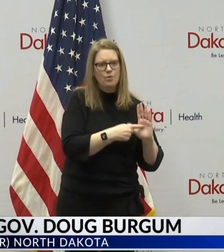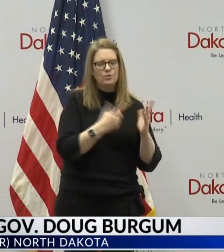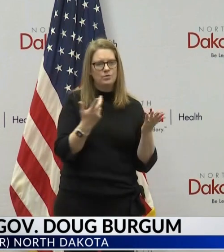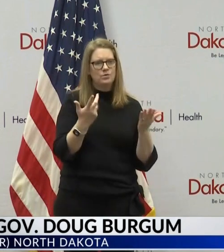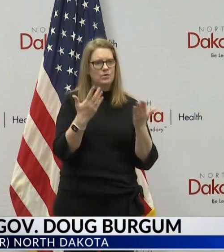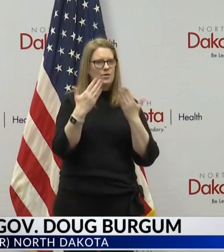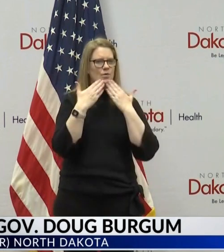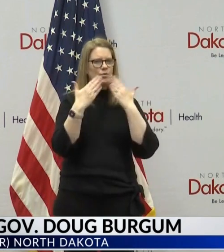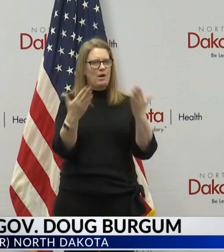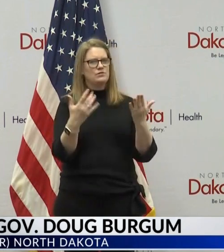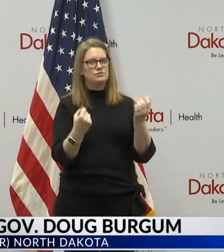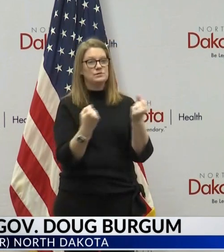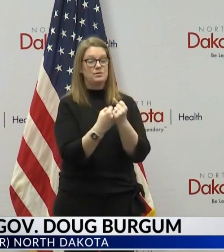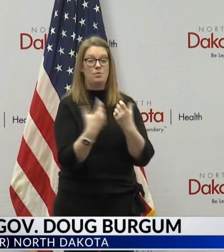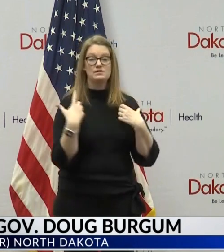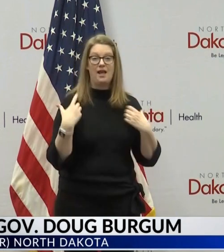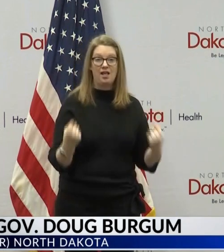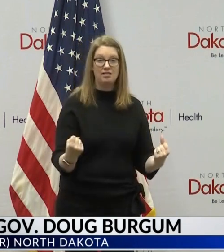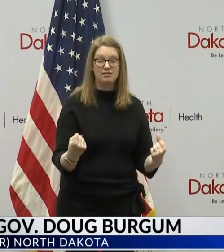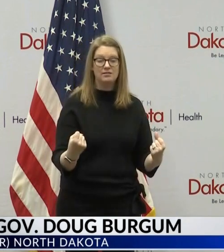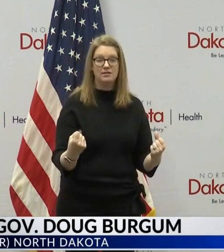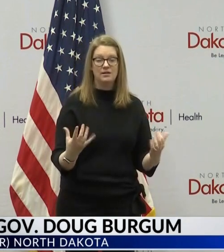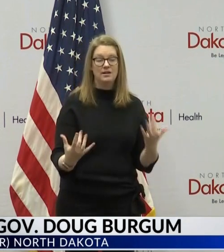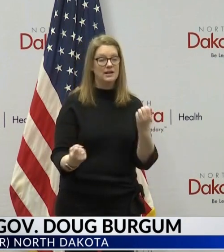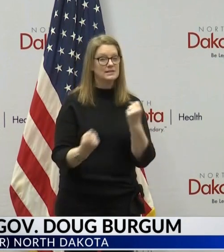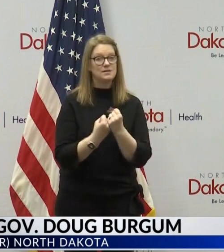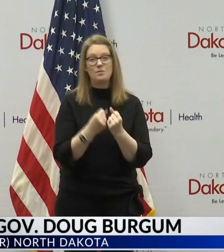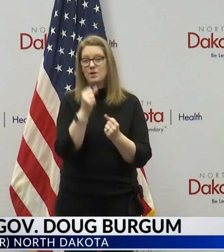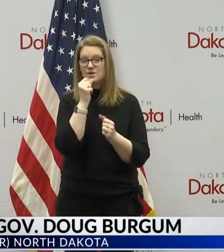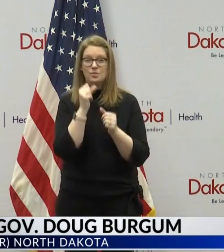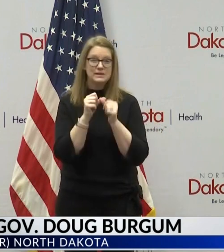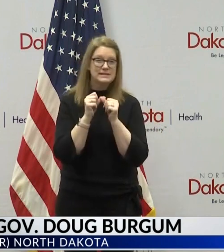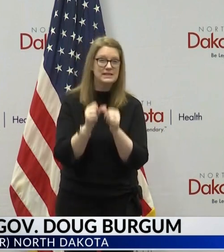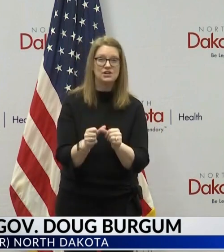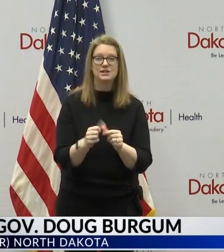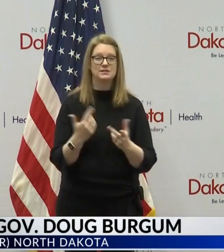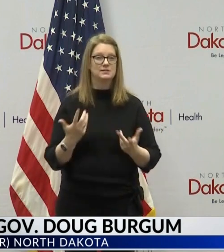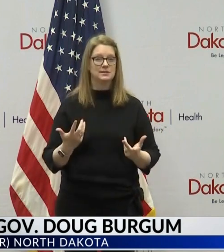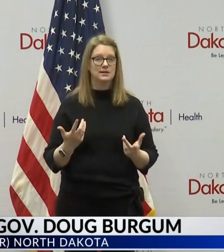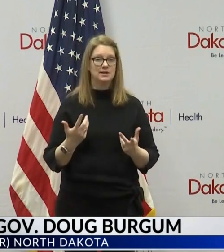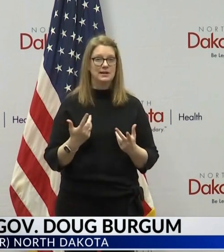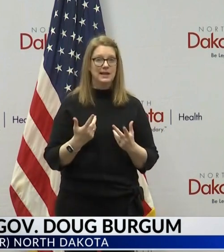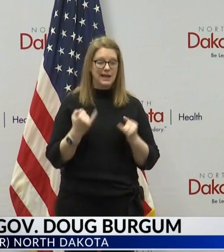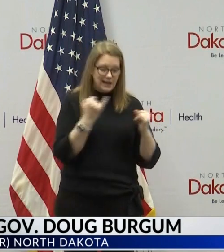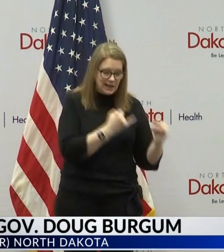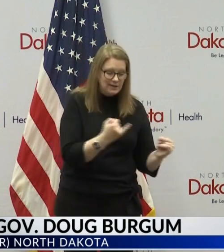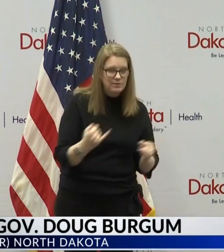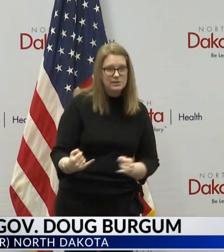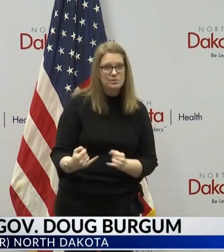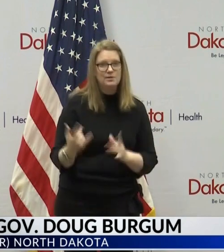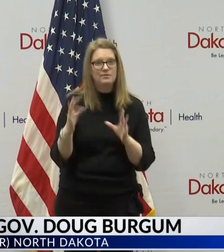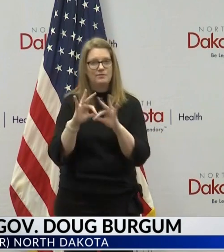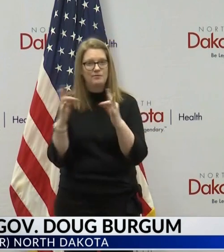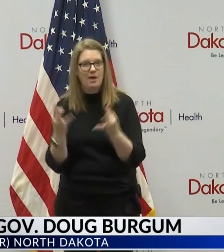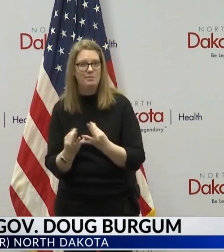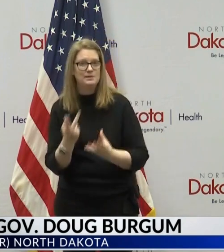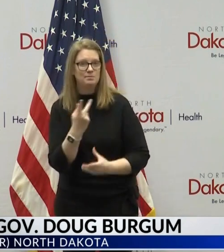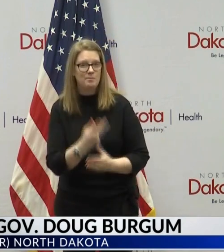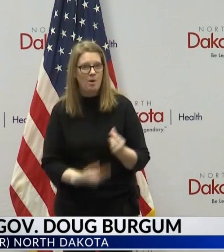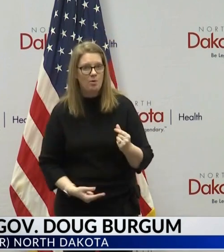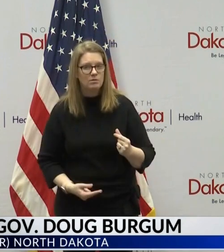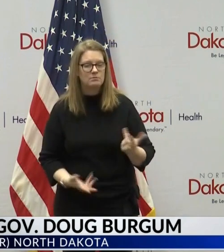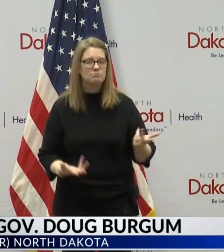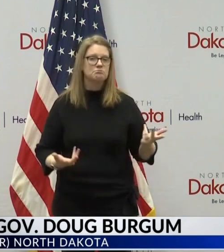actually supports health. It supports resilience, both in individuals and in families. And so if you say, well,